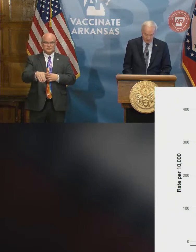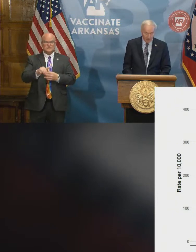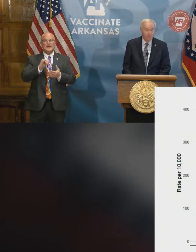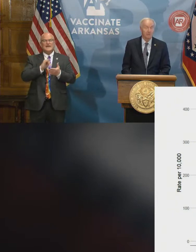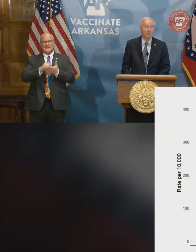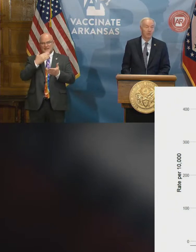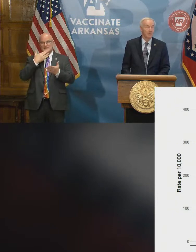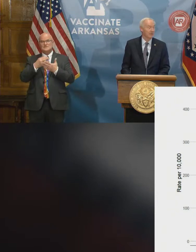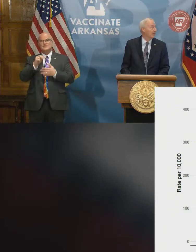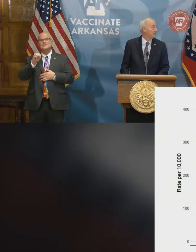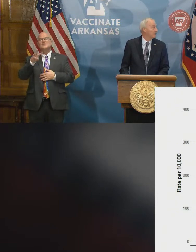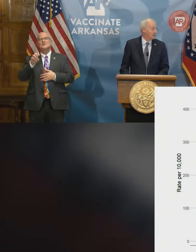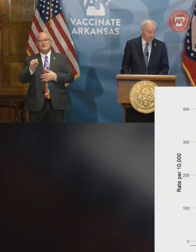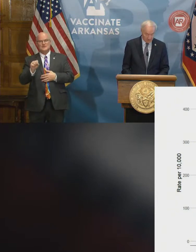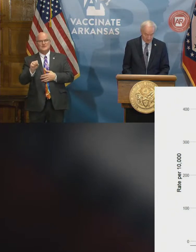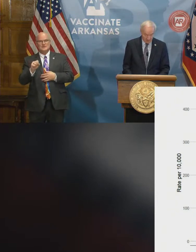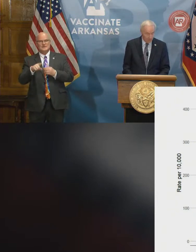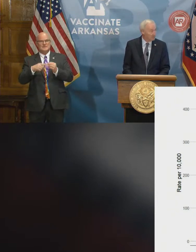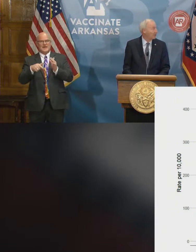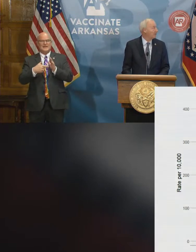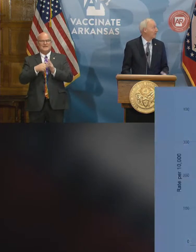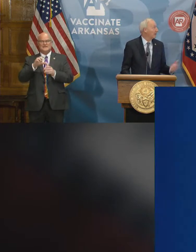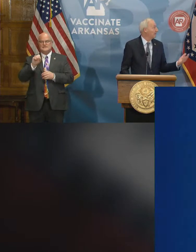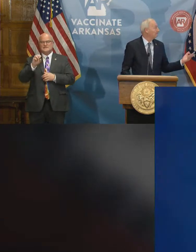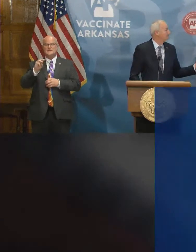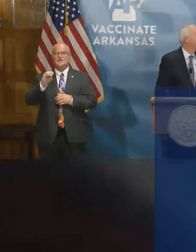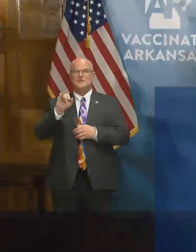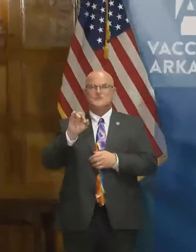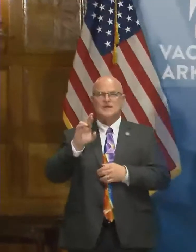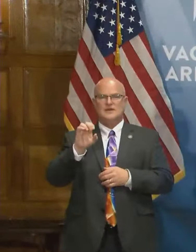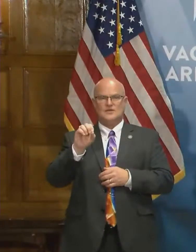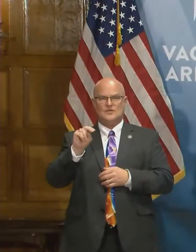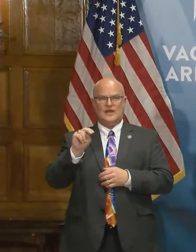is good news for us in reference to this Omicron variant.